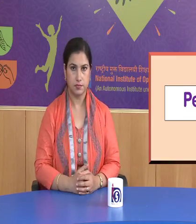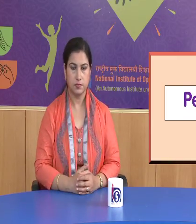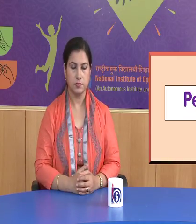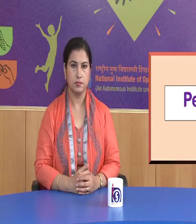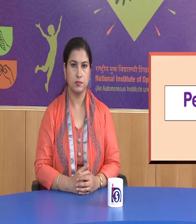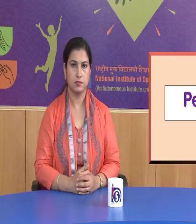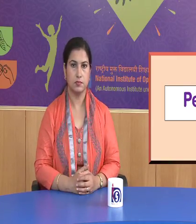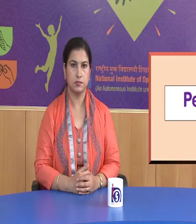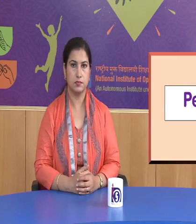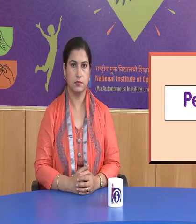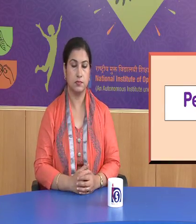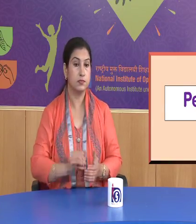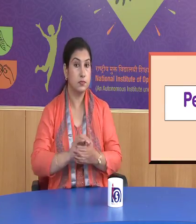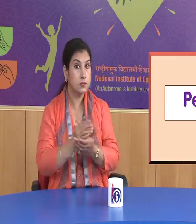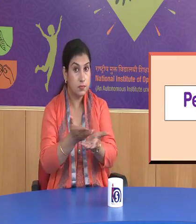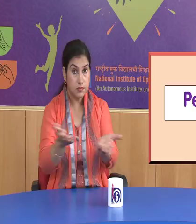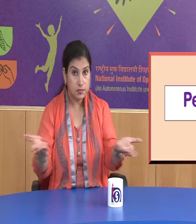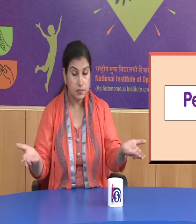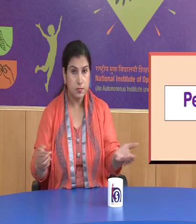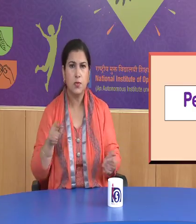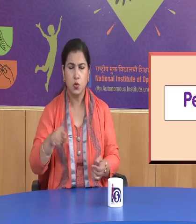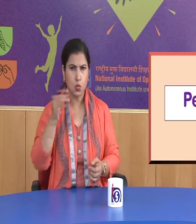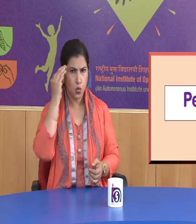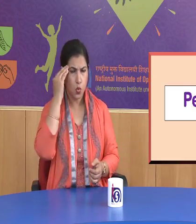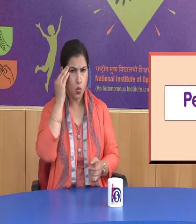Dear learners, what do you understand by the term peace?